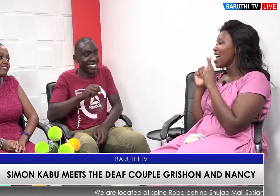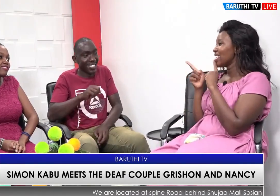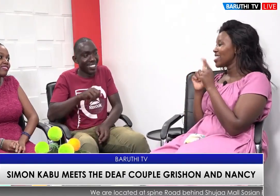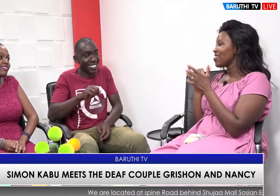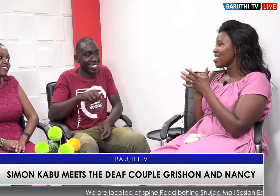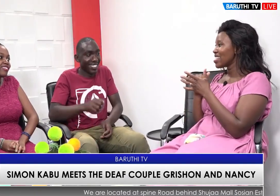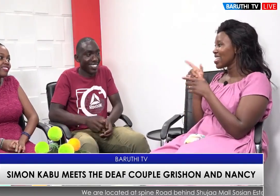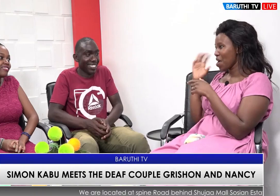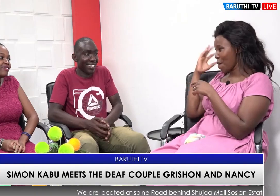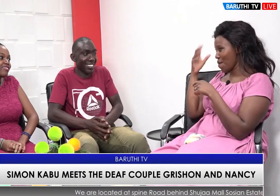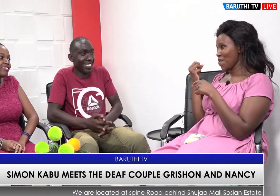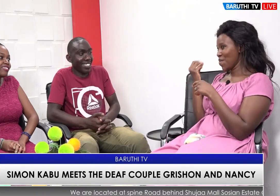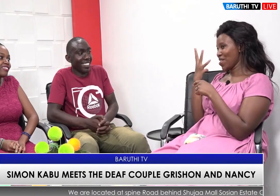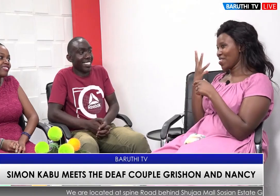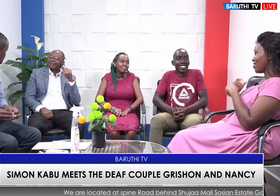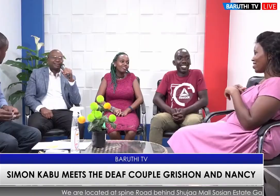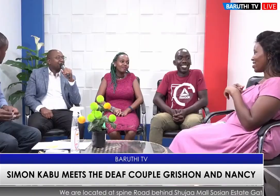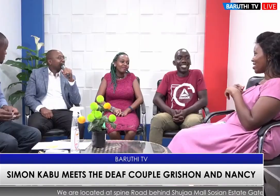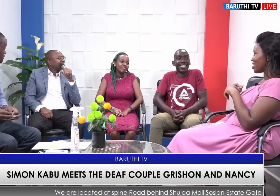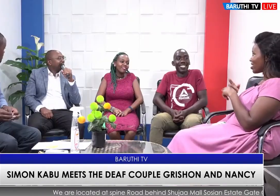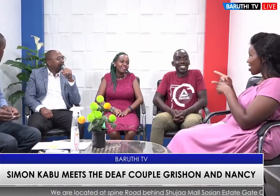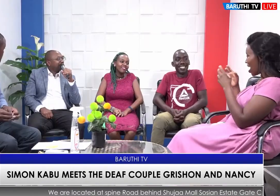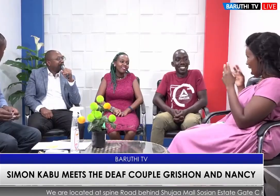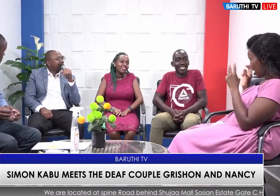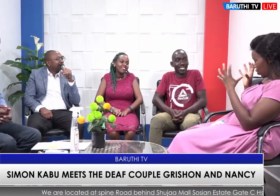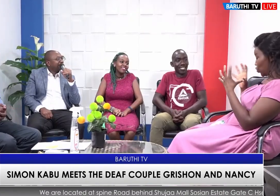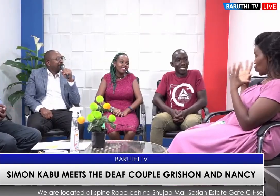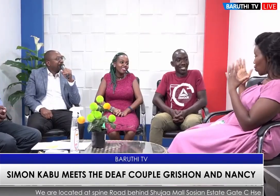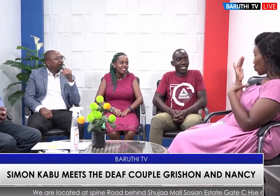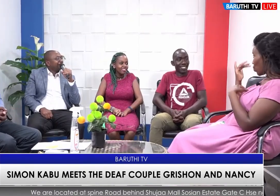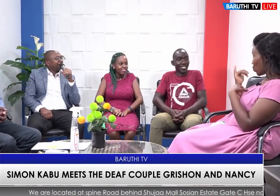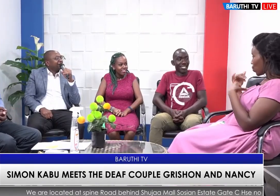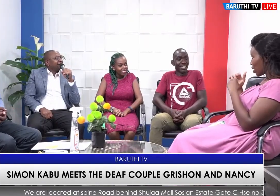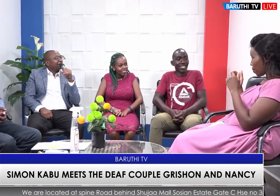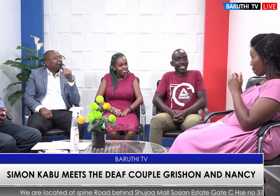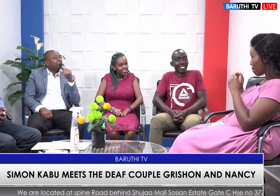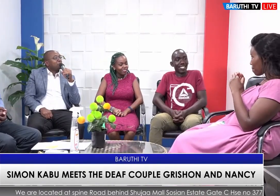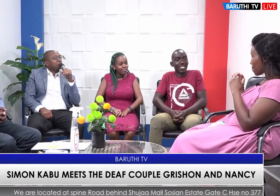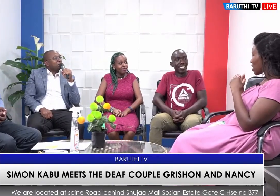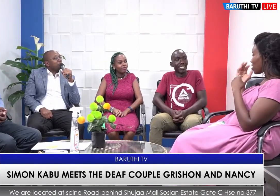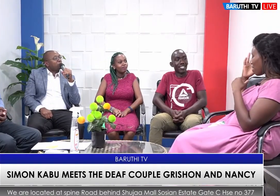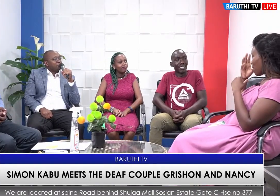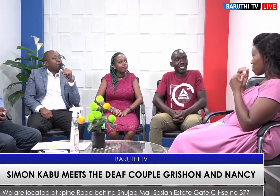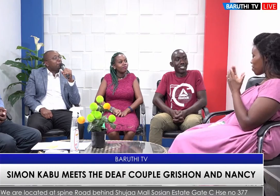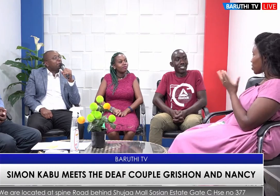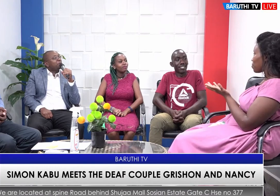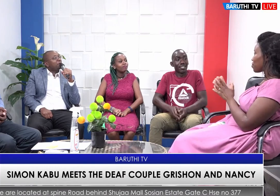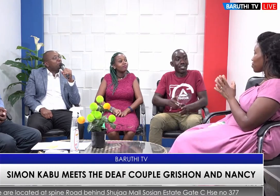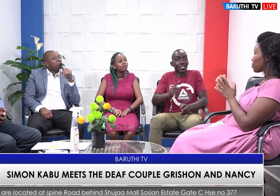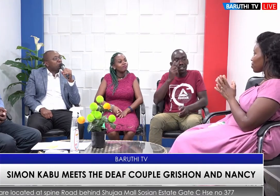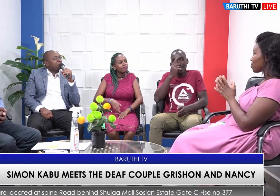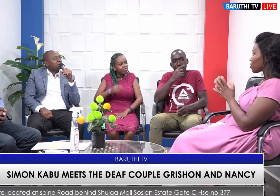Mr. Simon Kabu, now that you're here, this is the couple I was talking about. Nancy and Grishon.